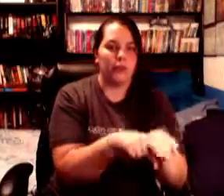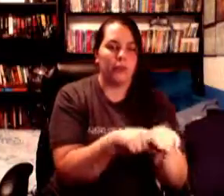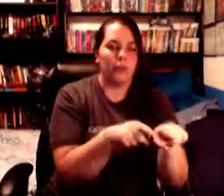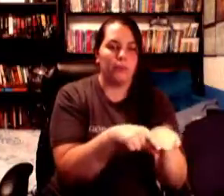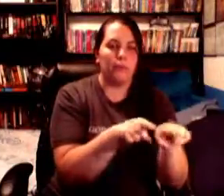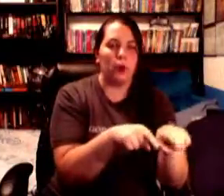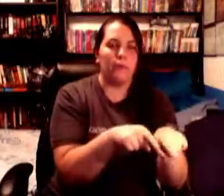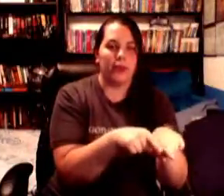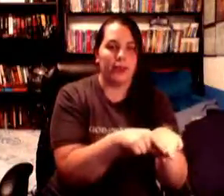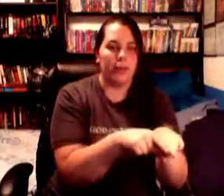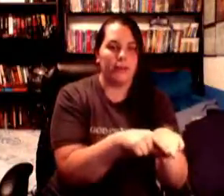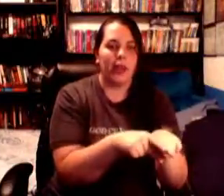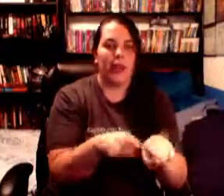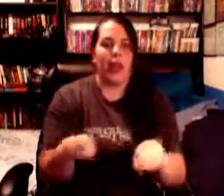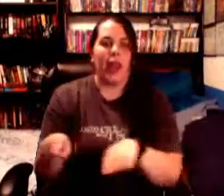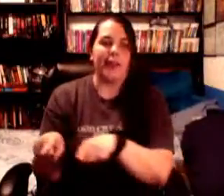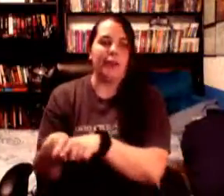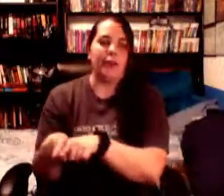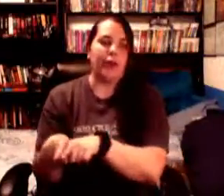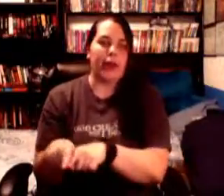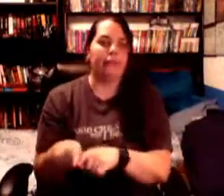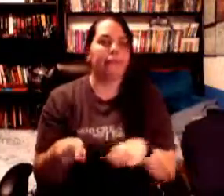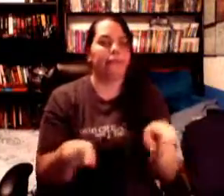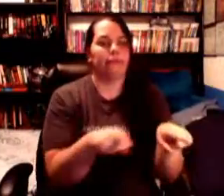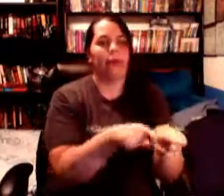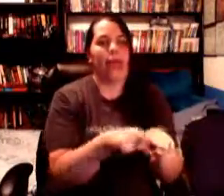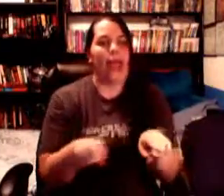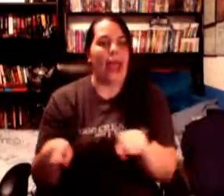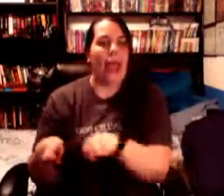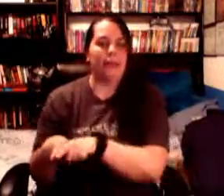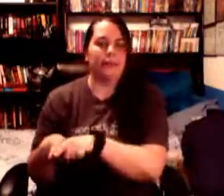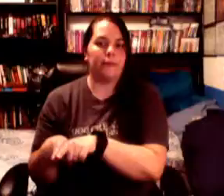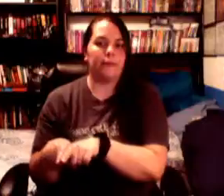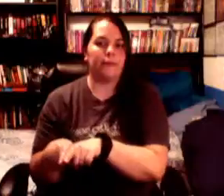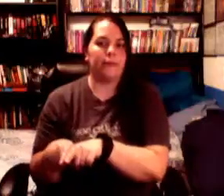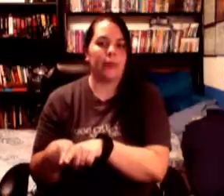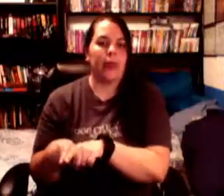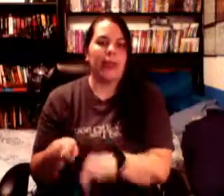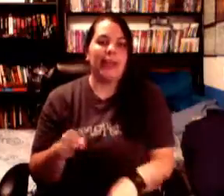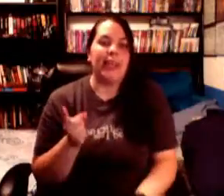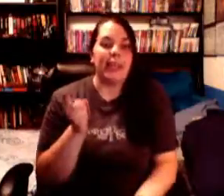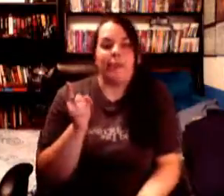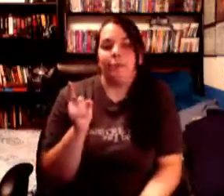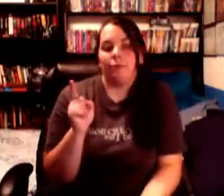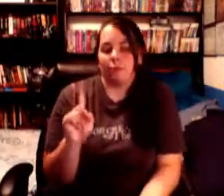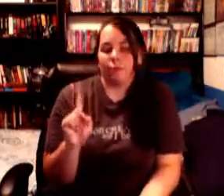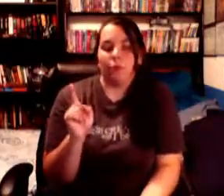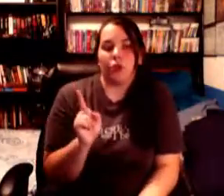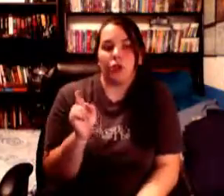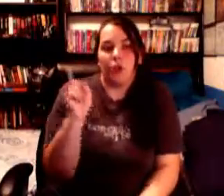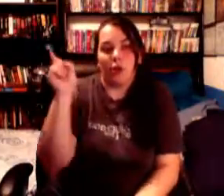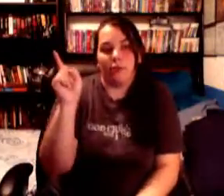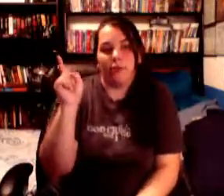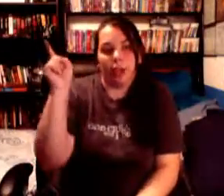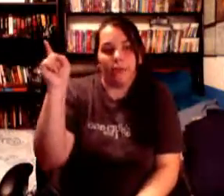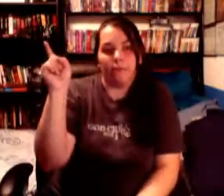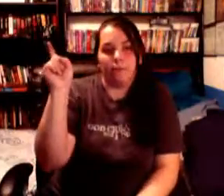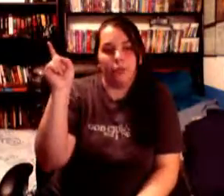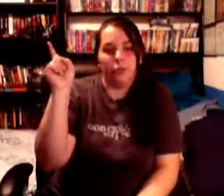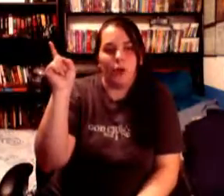They're both palm facing down. And then you do it again. As. He, we're just going to point up to